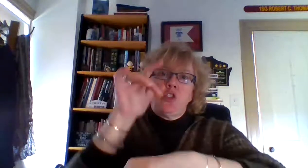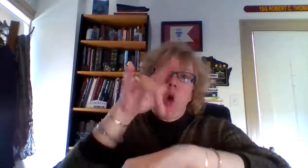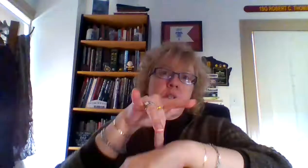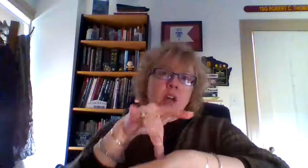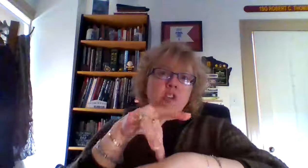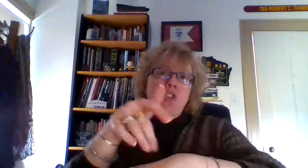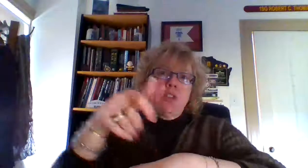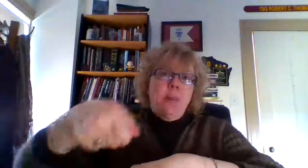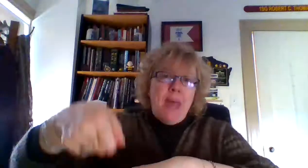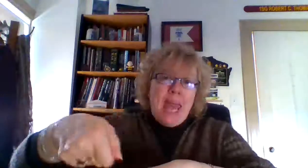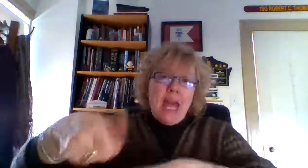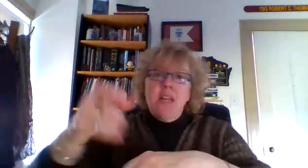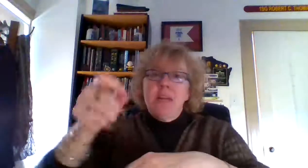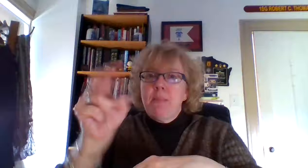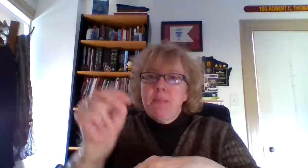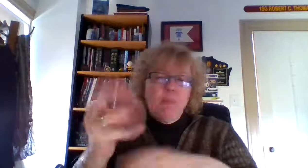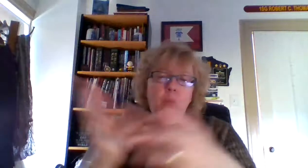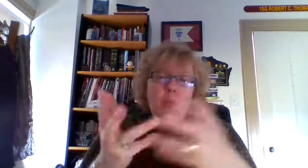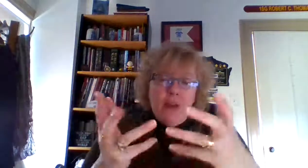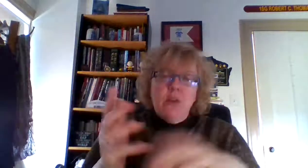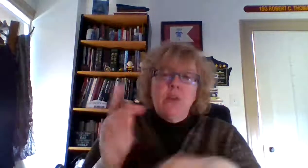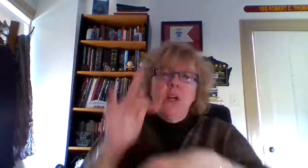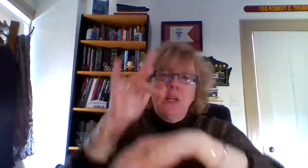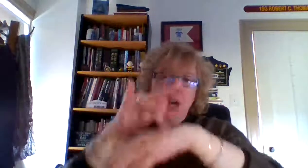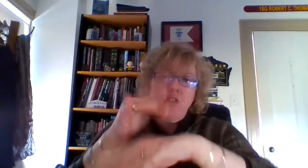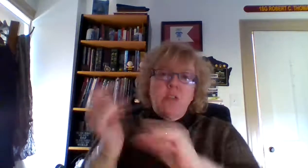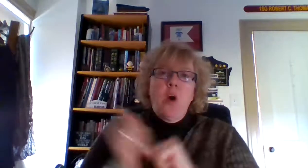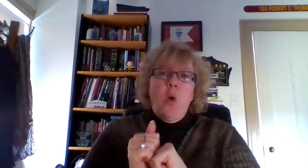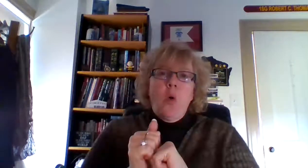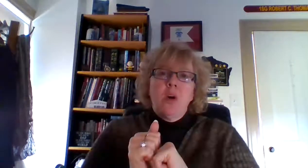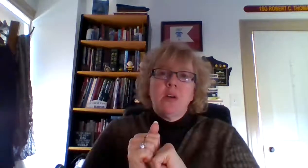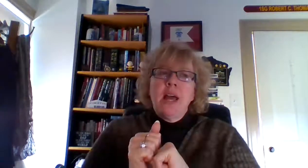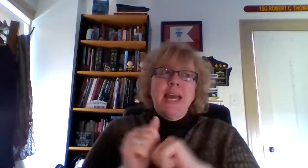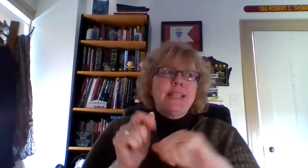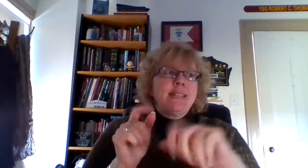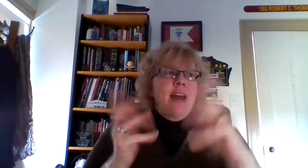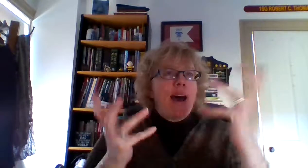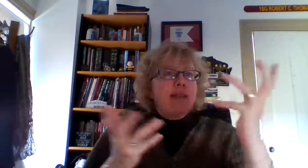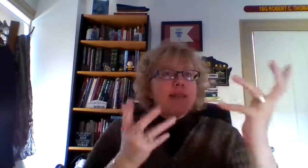don't touch the pan, whatever, touch. Or it's not,